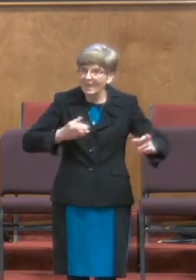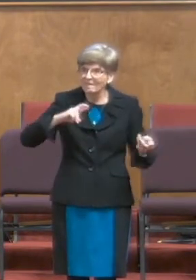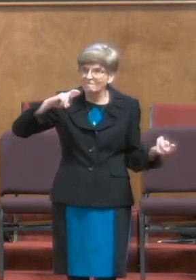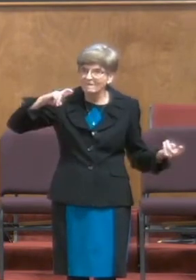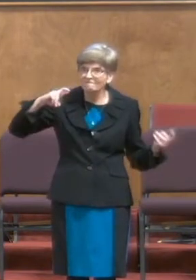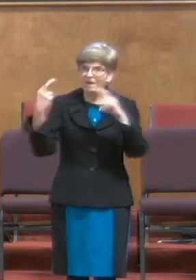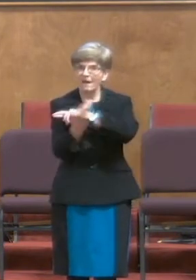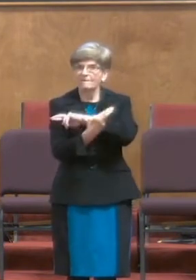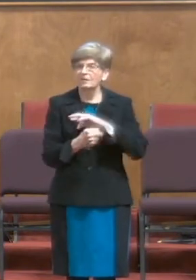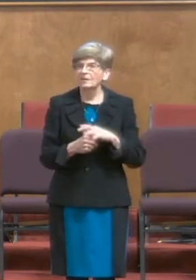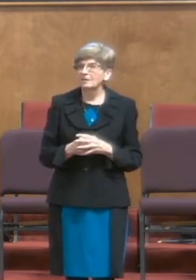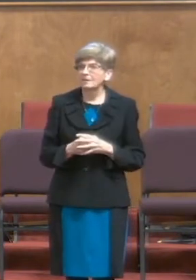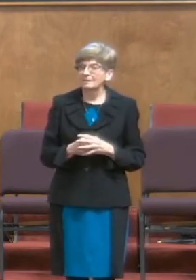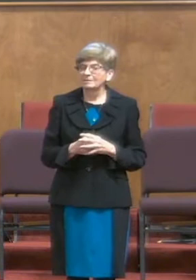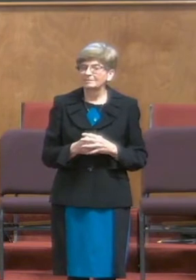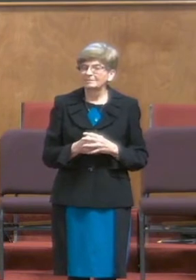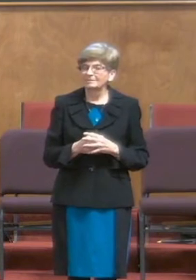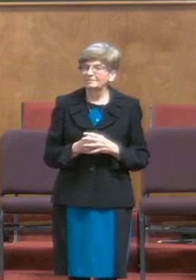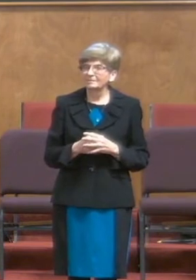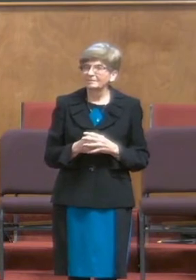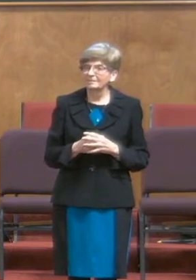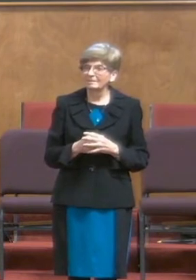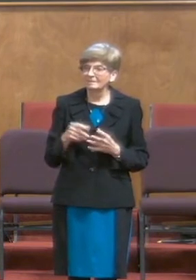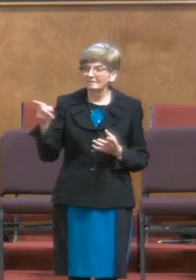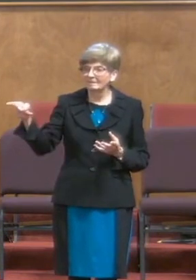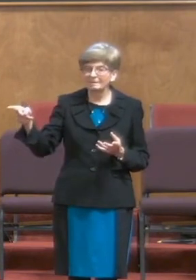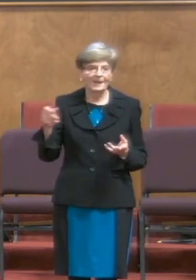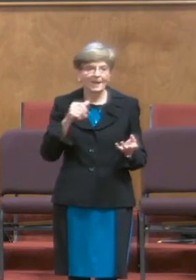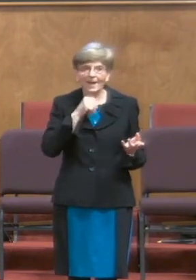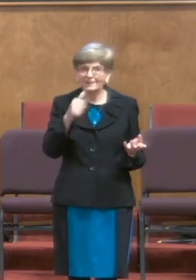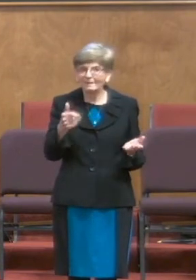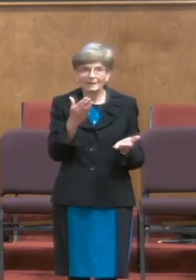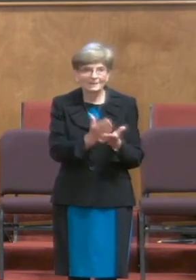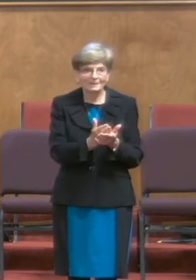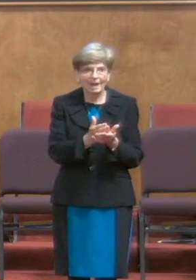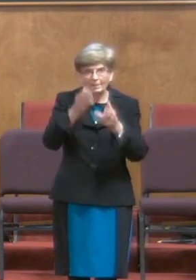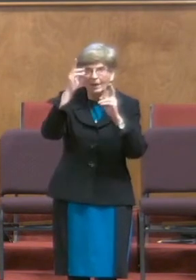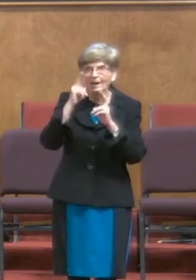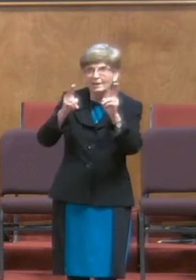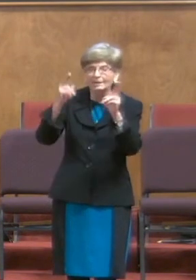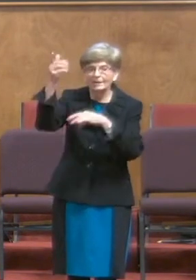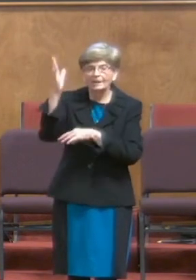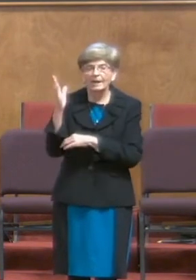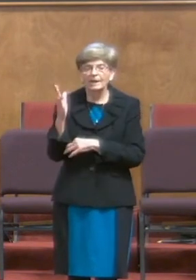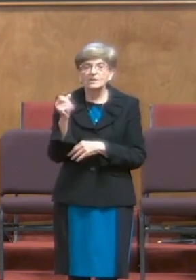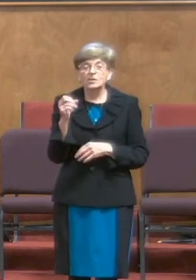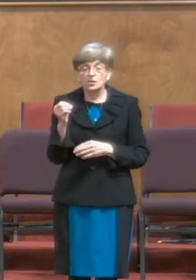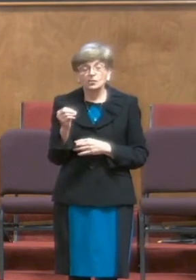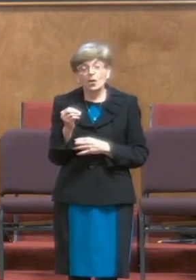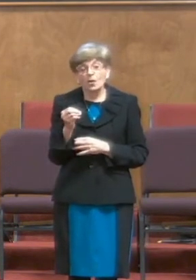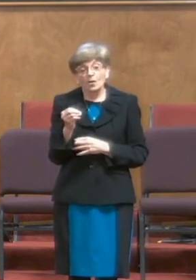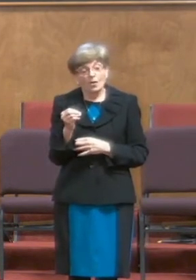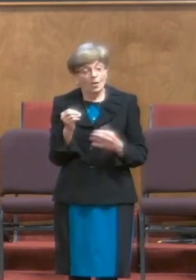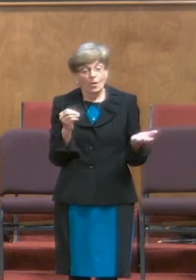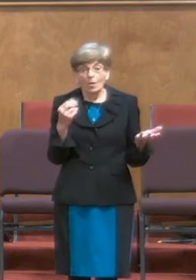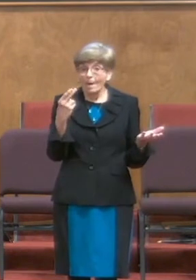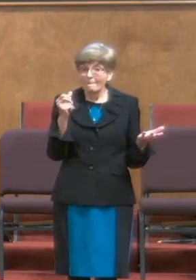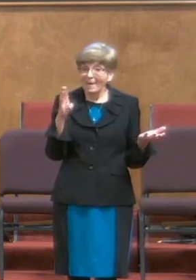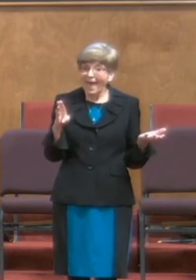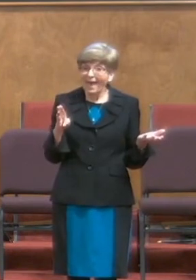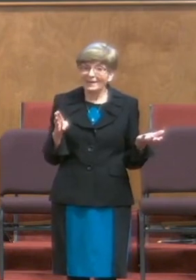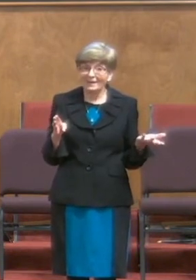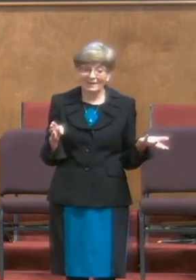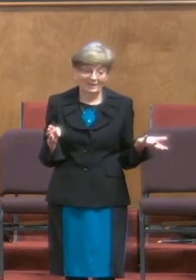We need to long for God to be honored here. And so to Habakkuk, God seemed indifferent